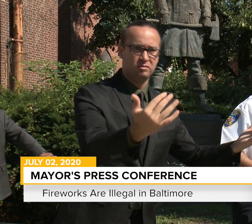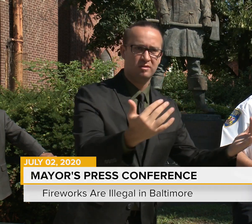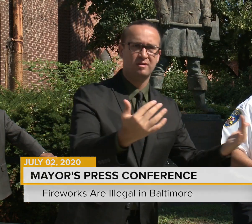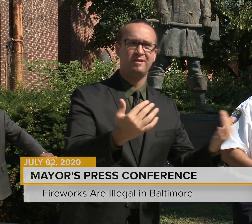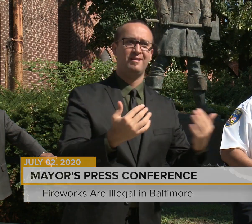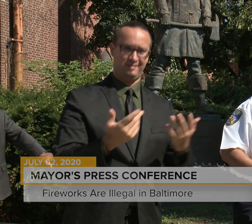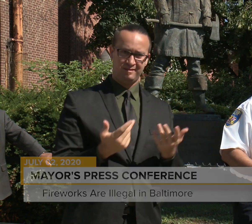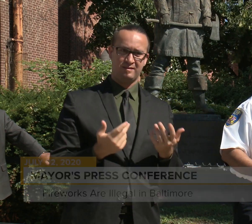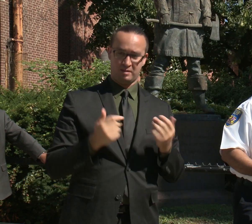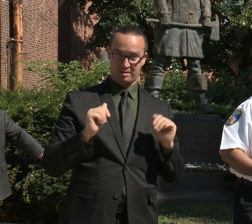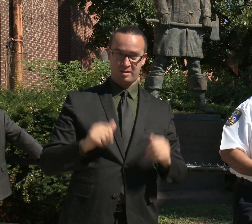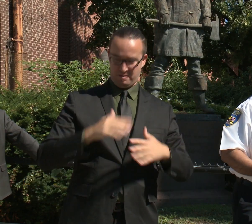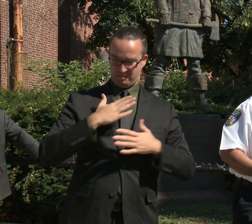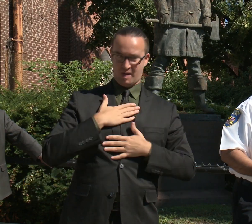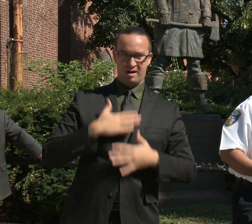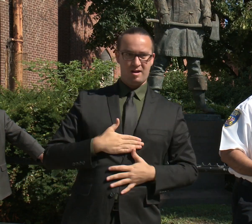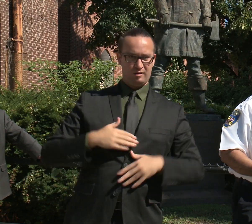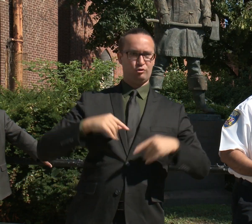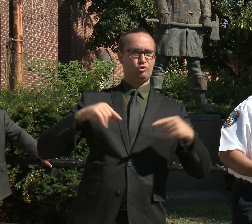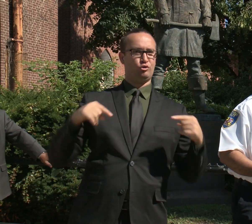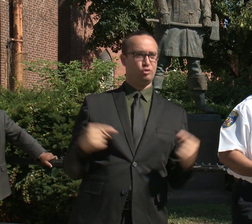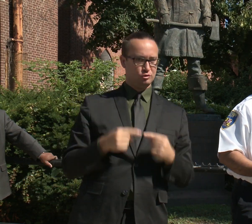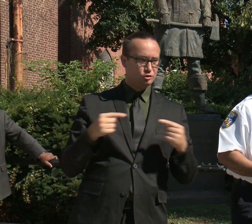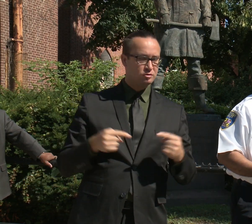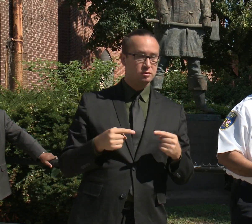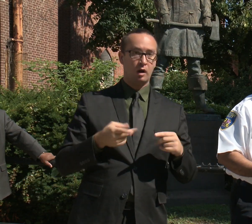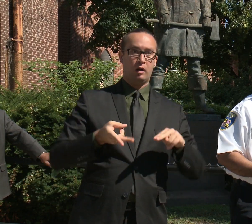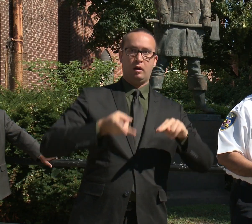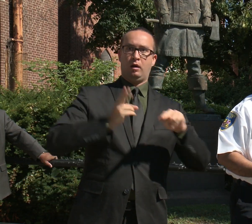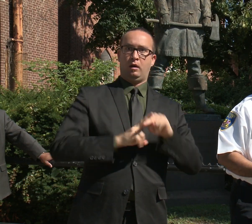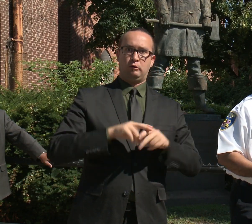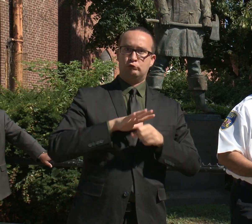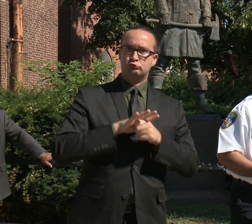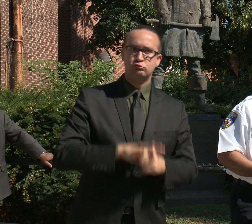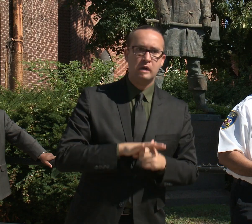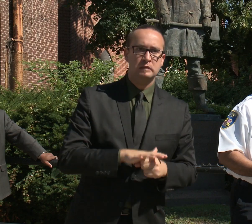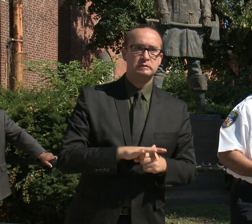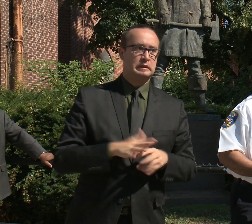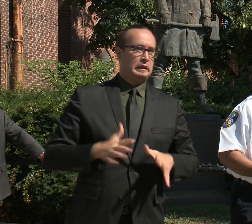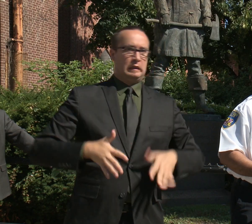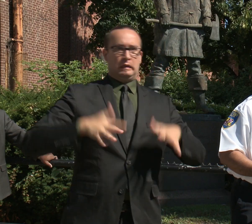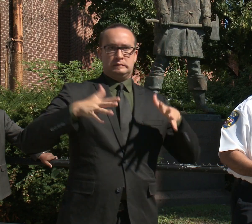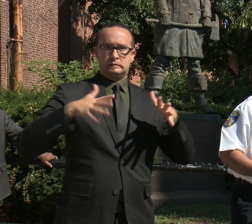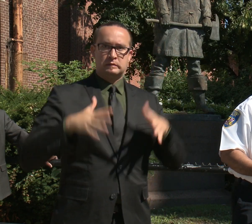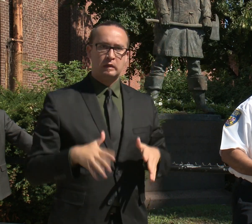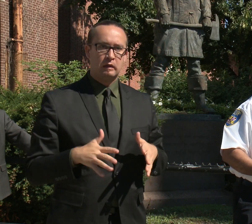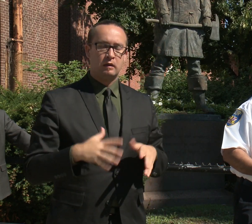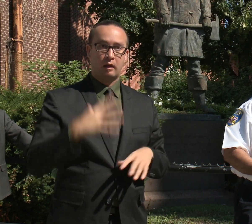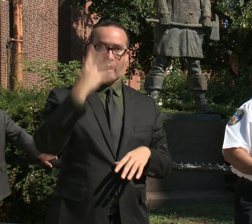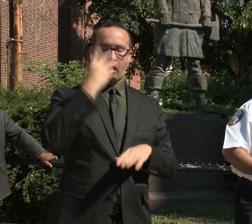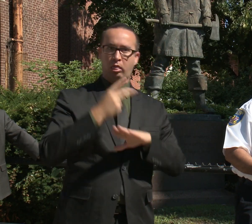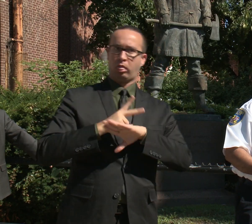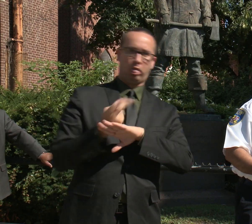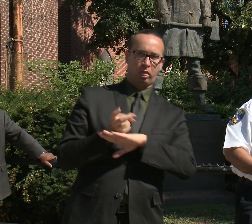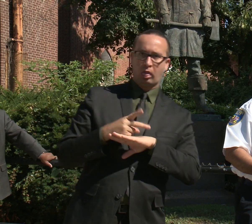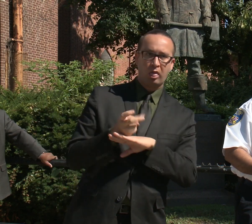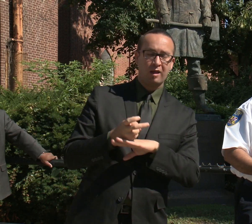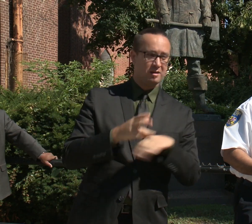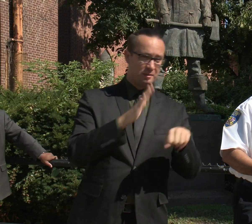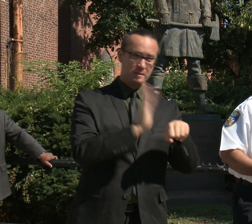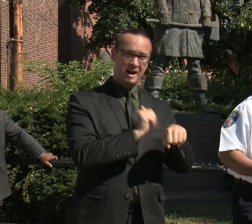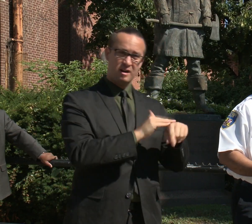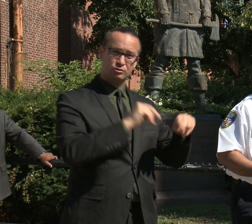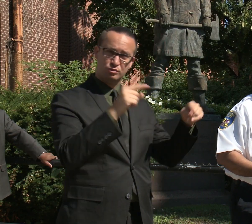harm, but they can cause anxiety, stress, loss of sleep to our neighbors, and even pets. Our officers continue